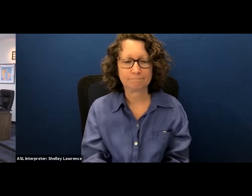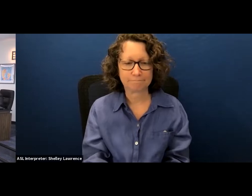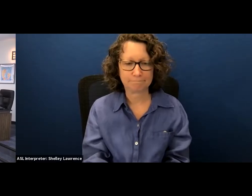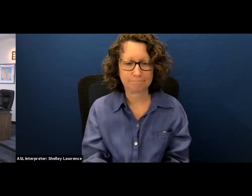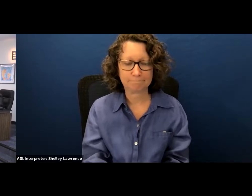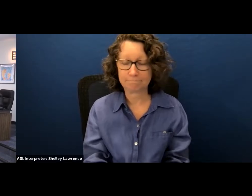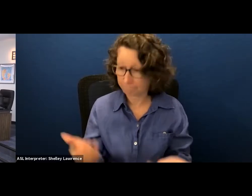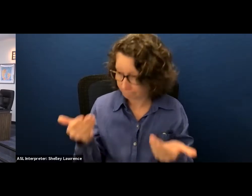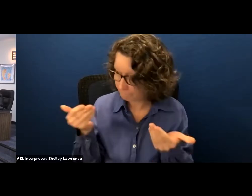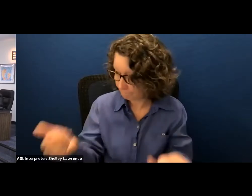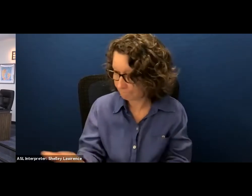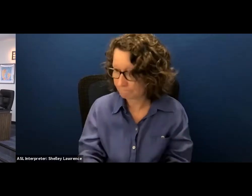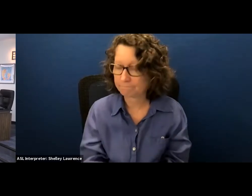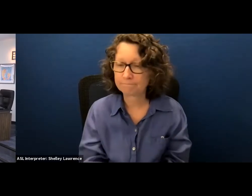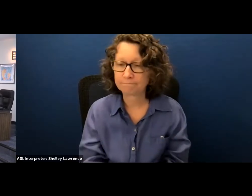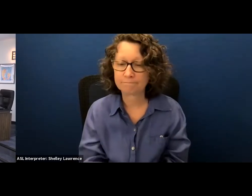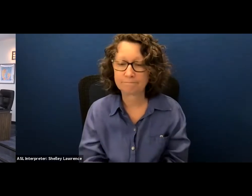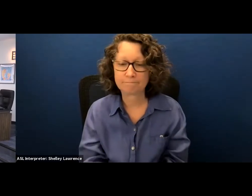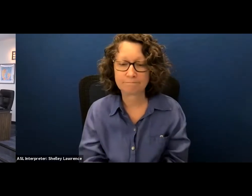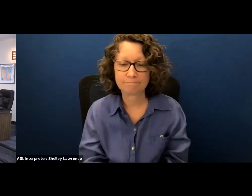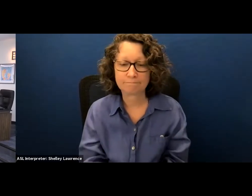You may proceed.